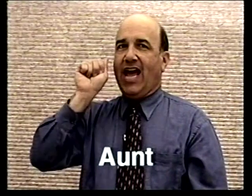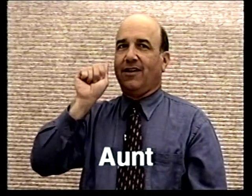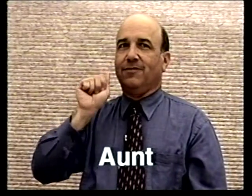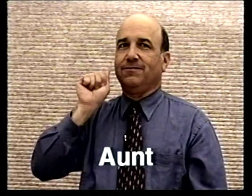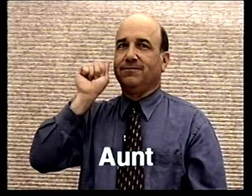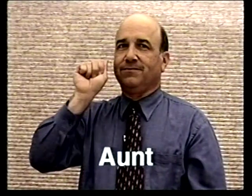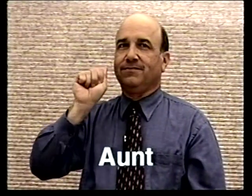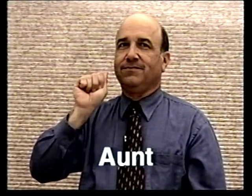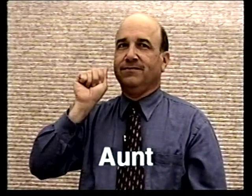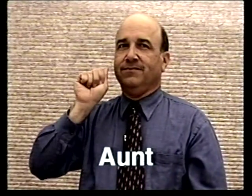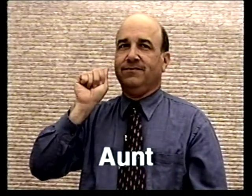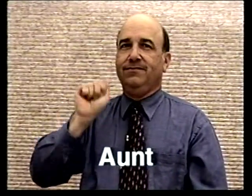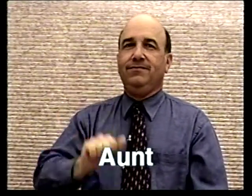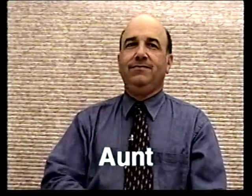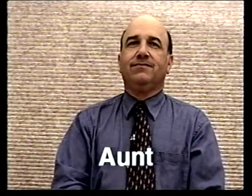And